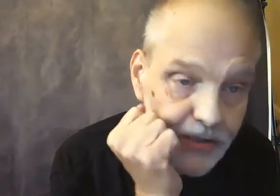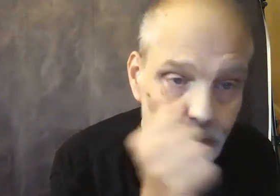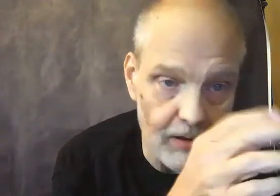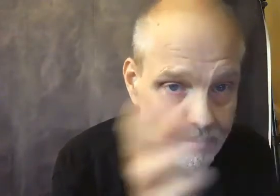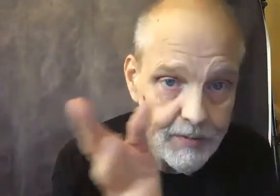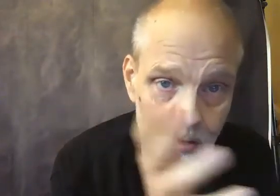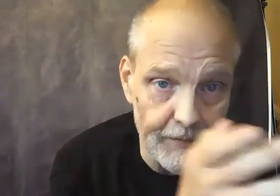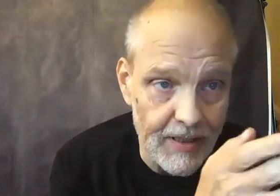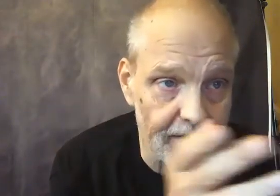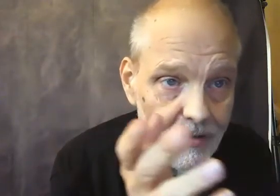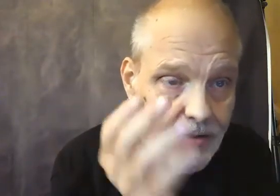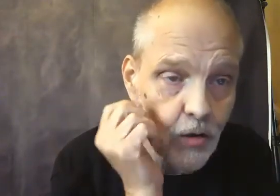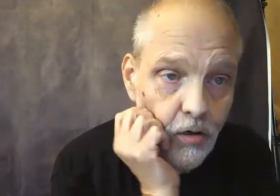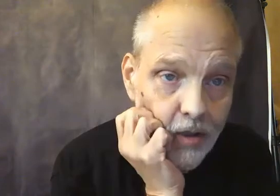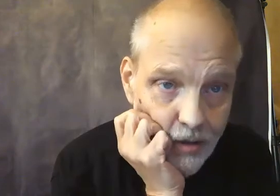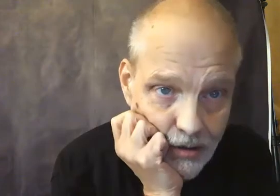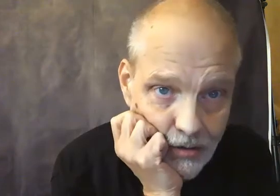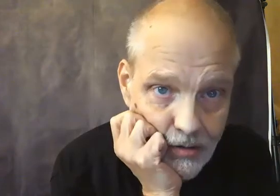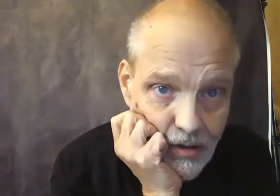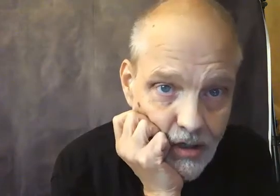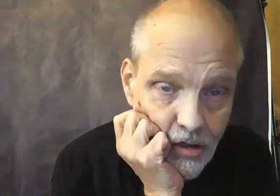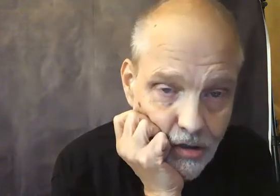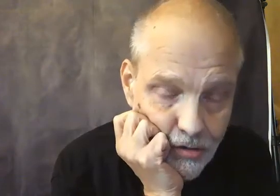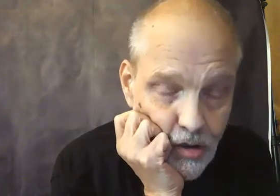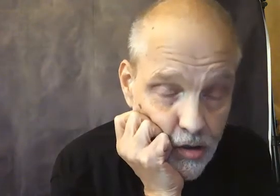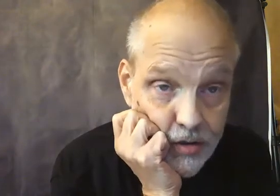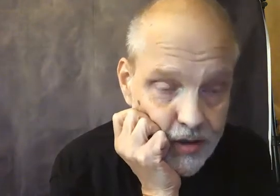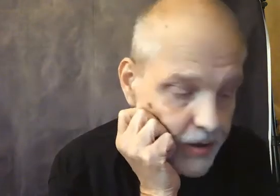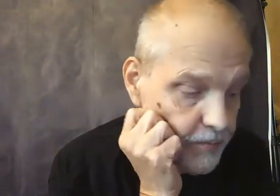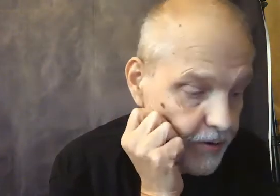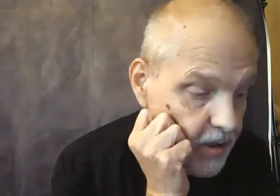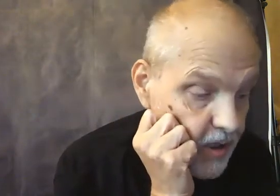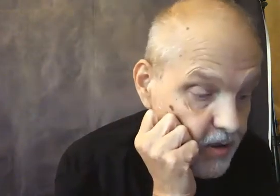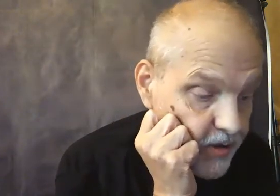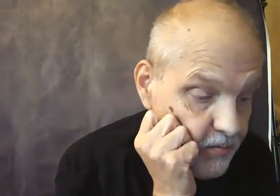So let me know if there's anything that you already are interested in, but some